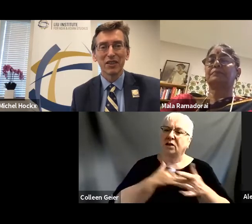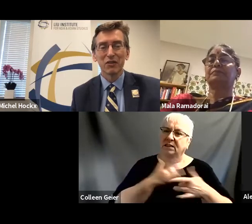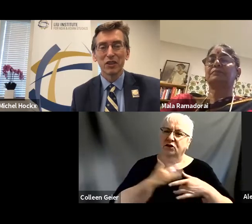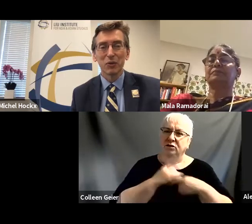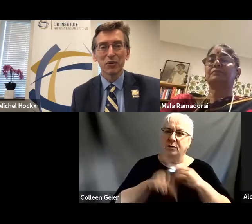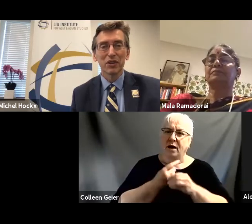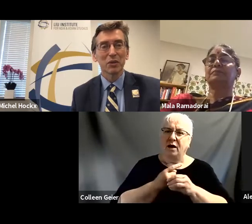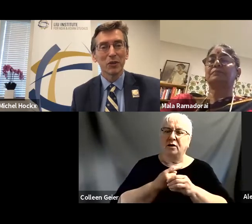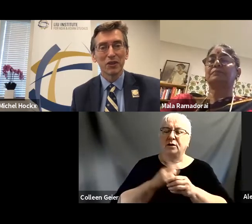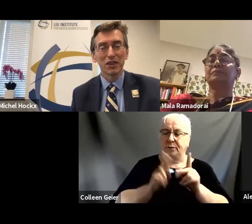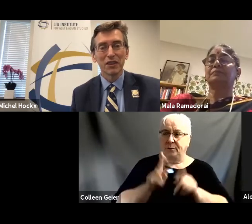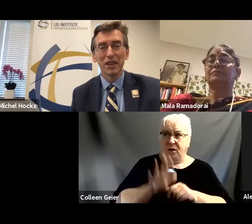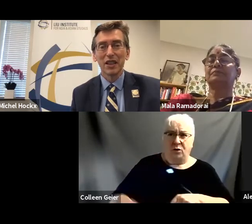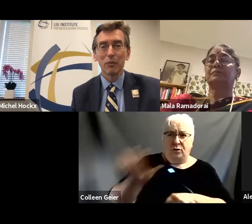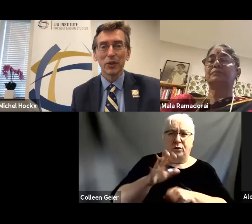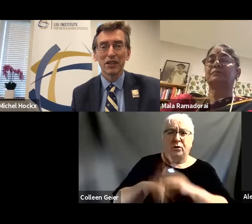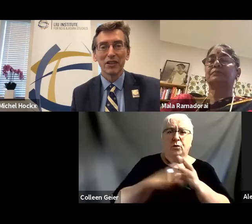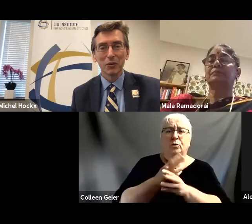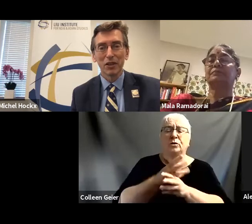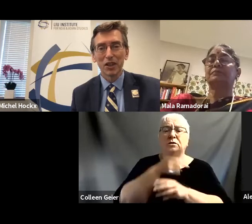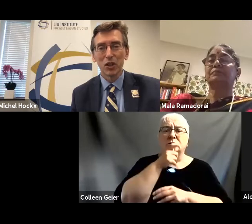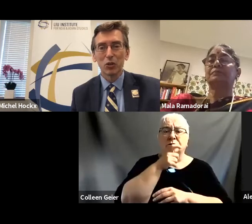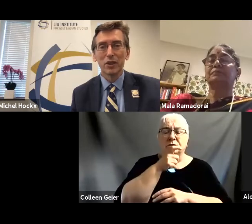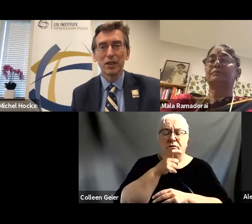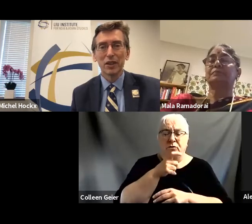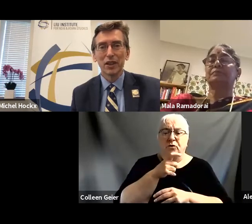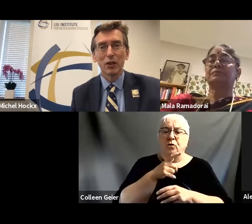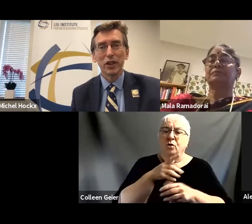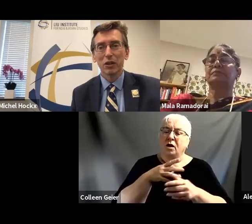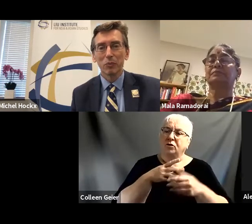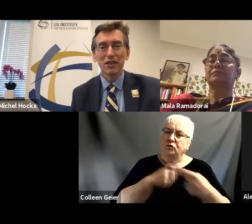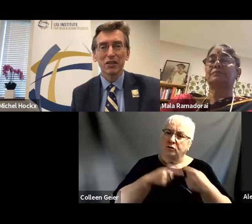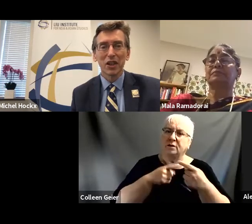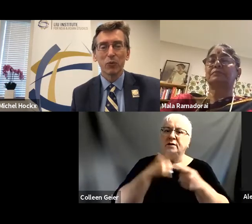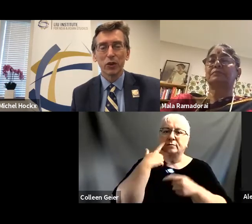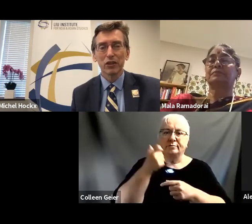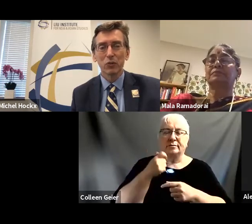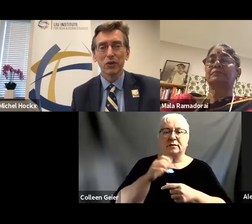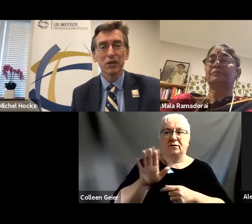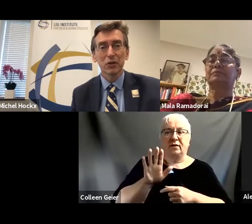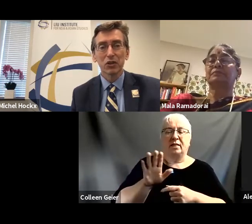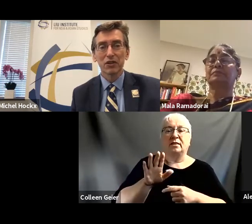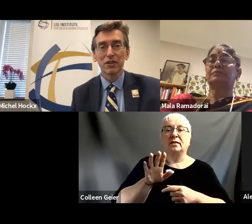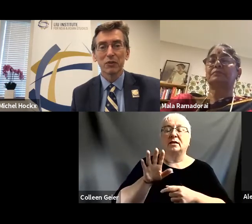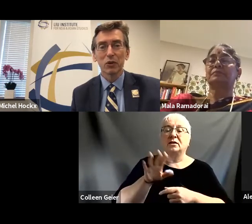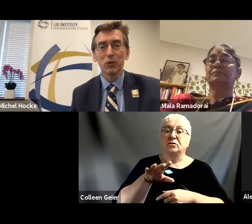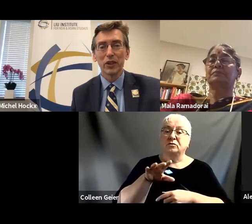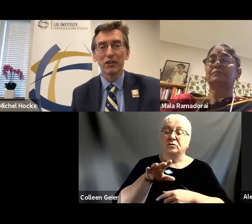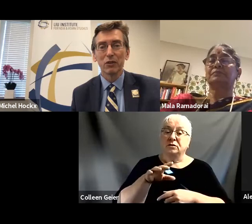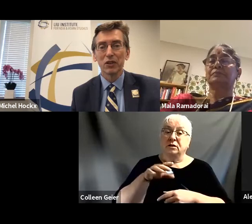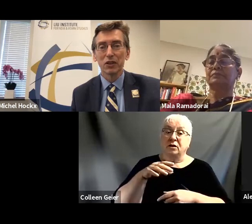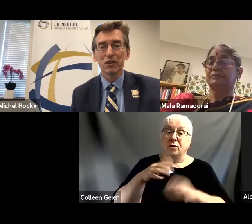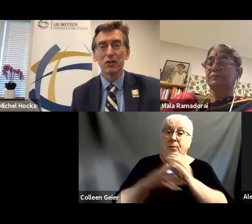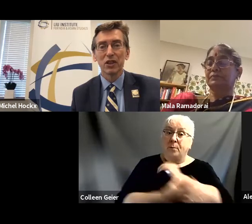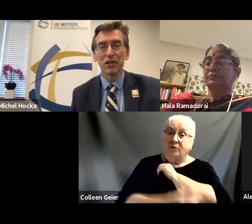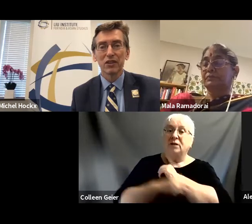disadvantaged individuals, communities, and places around the globe. And we are committed to help work towards solutions that will prevent